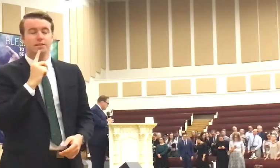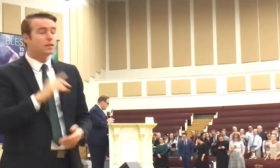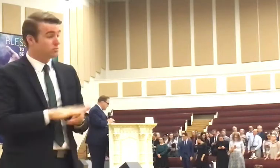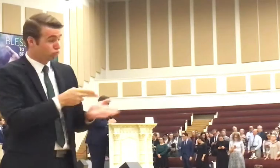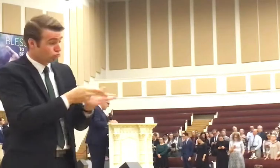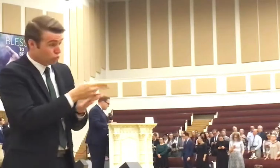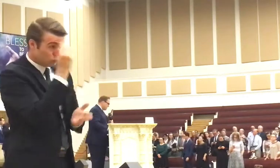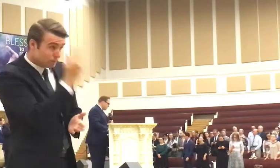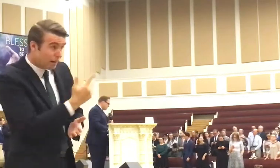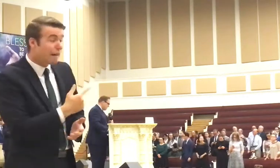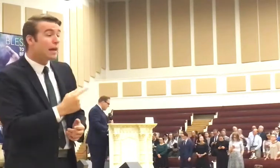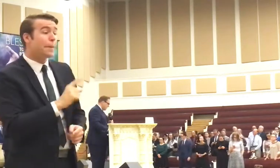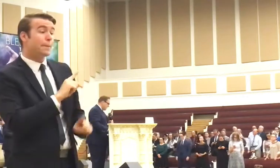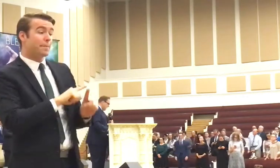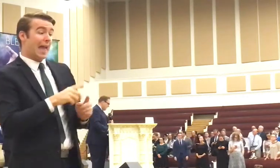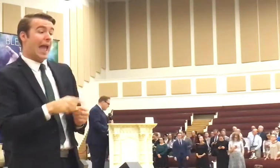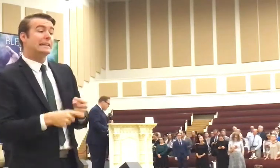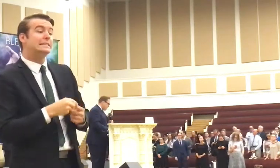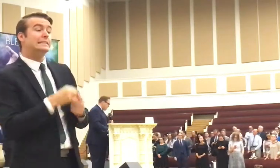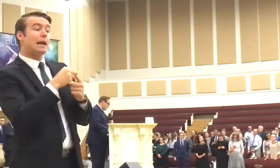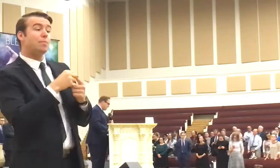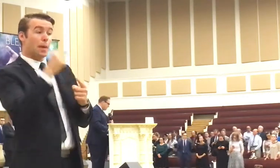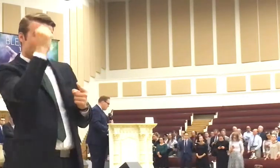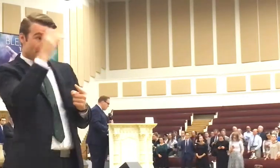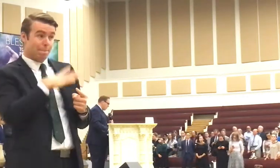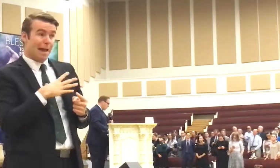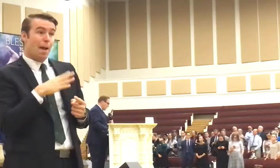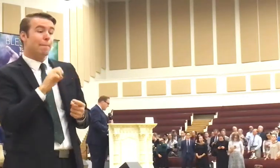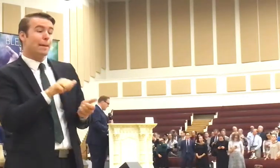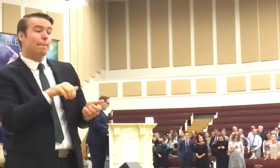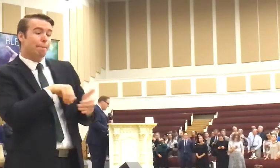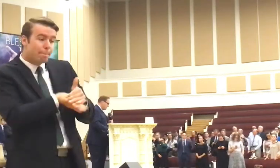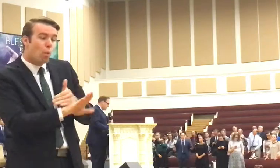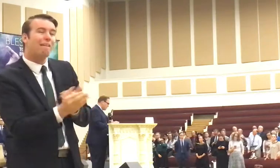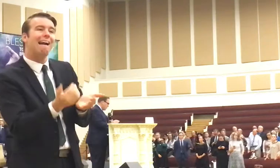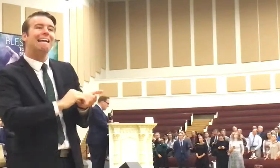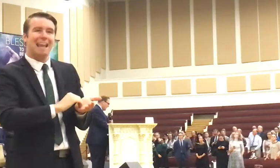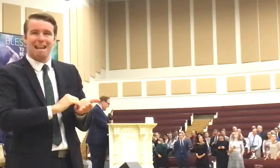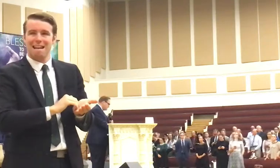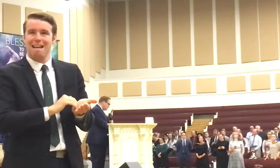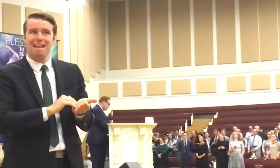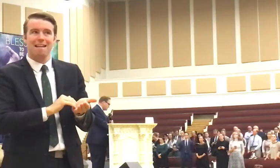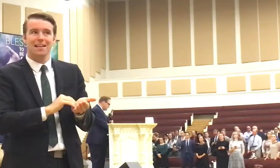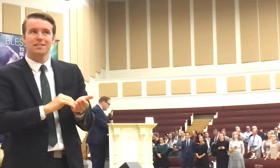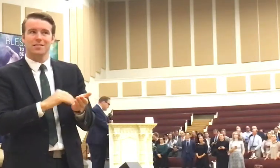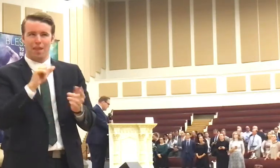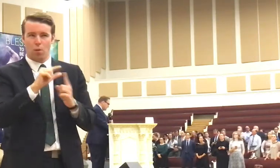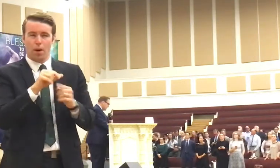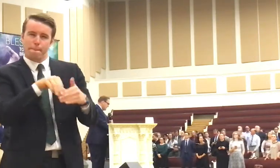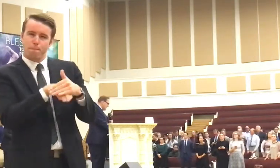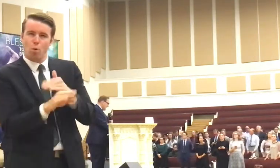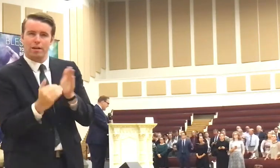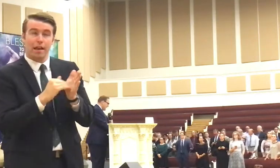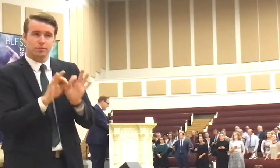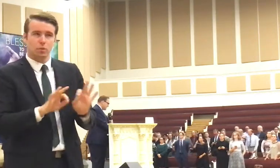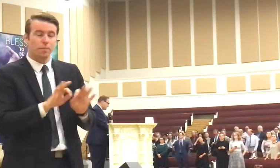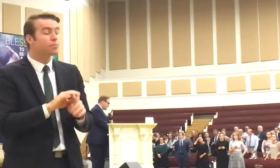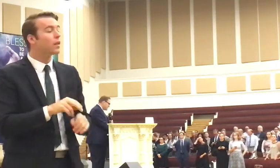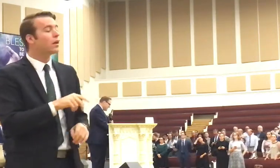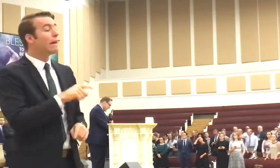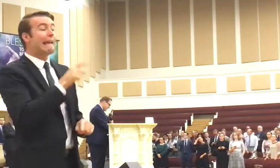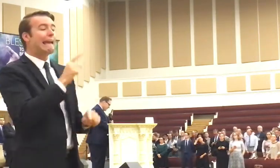say unto thee, except a man be born again," everybody say born again, "he